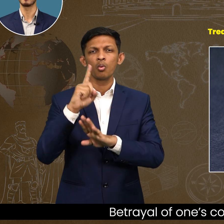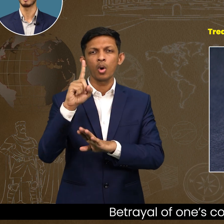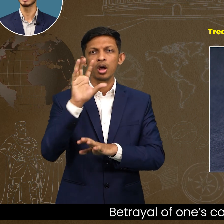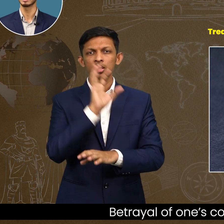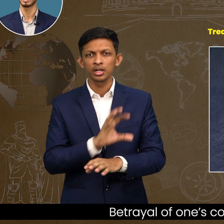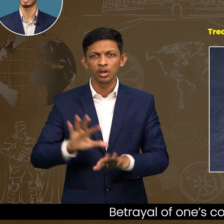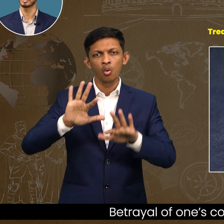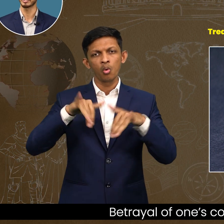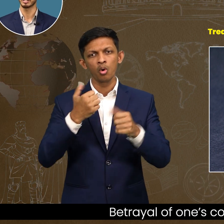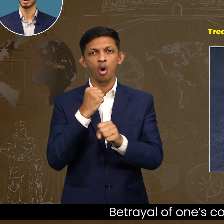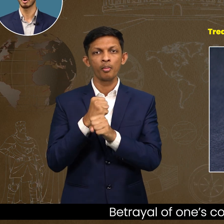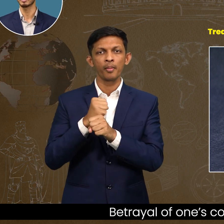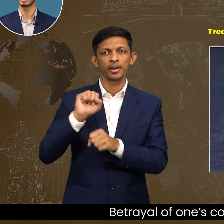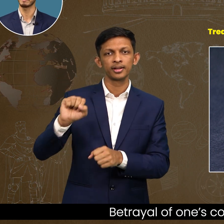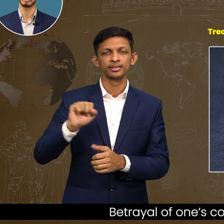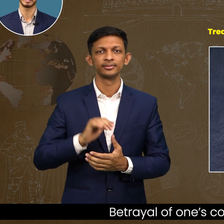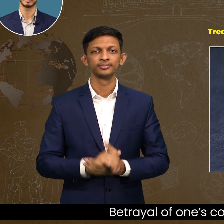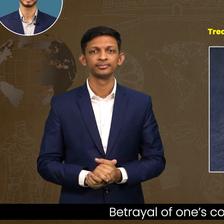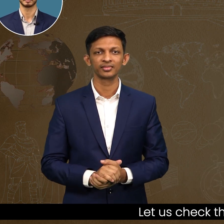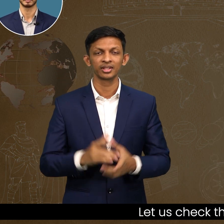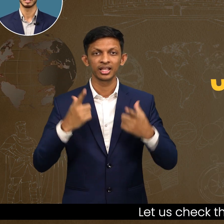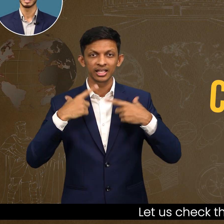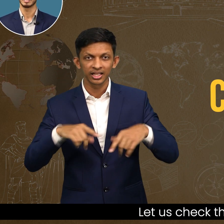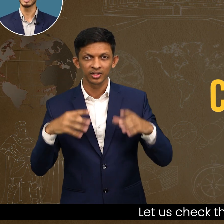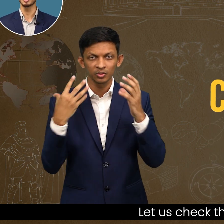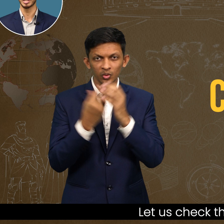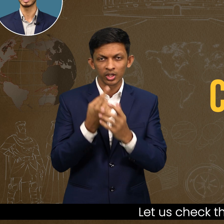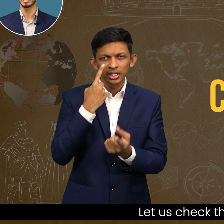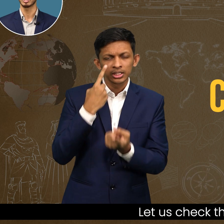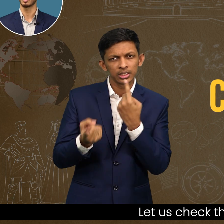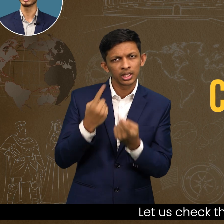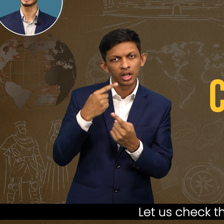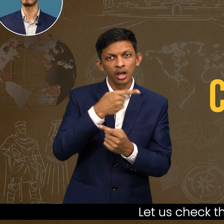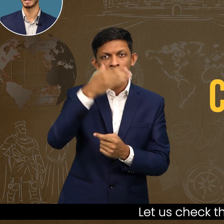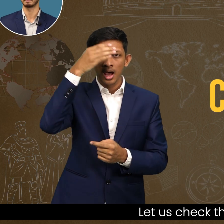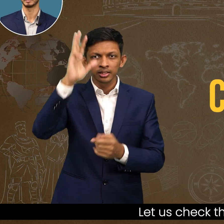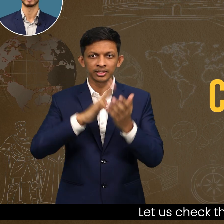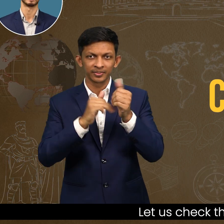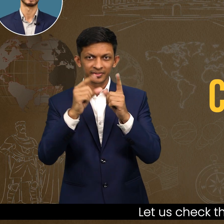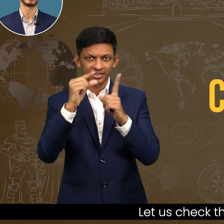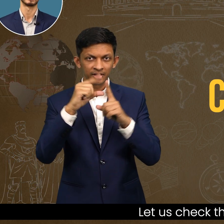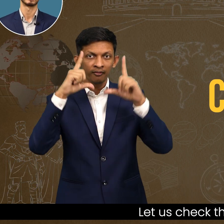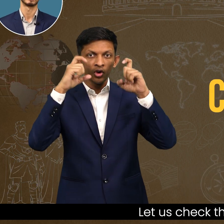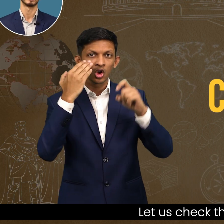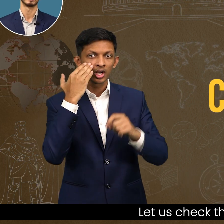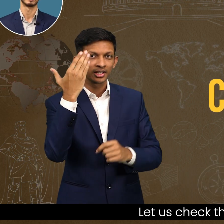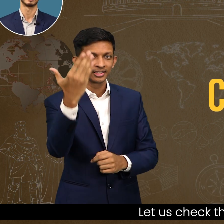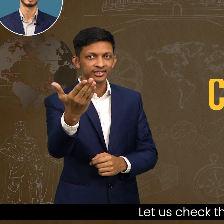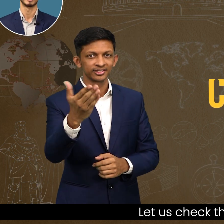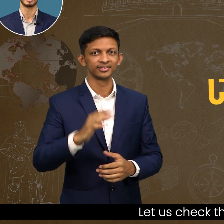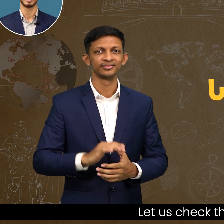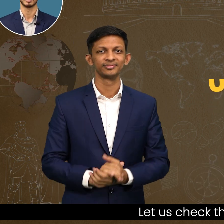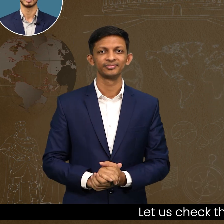betrayal of one's country or government. Let us check the concept map.